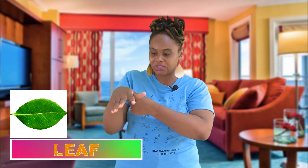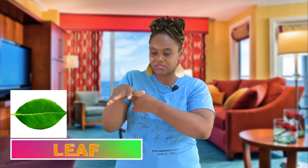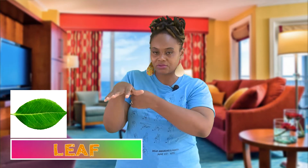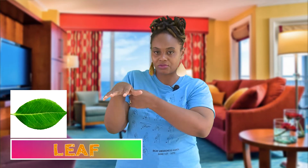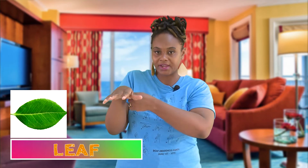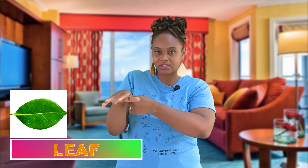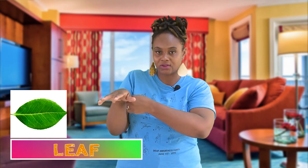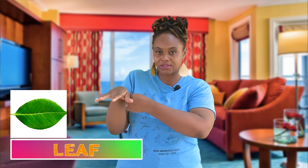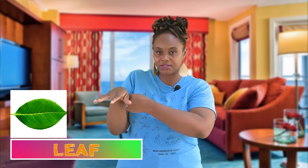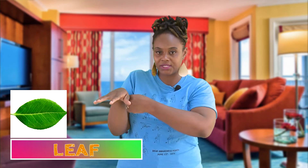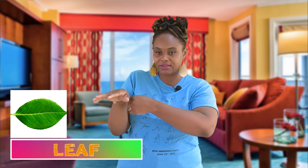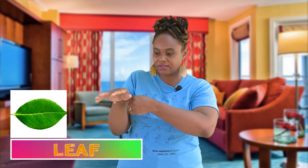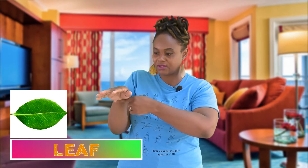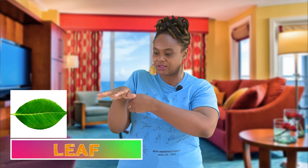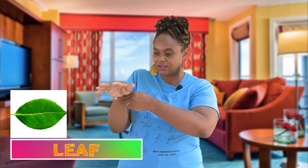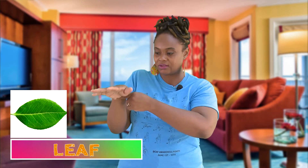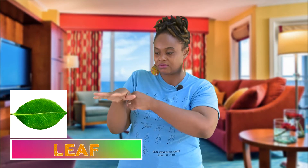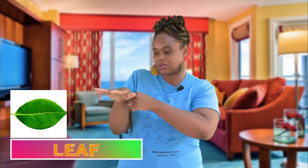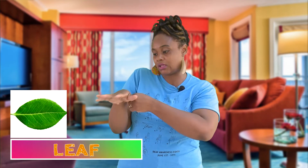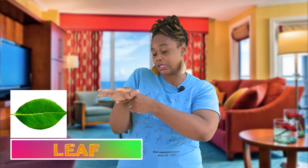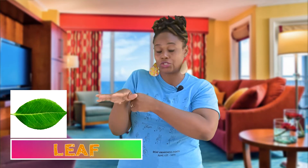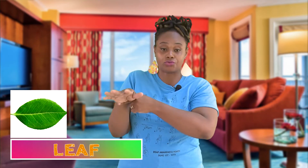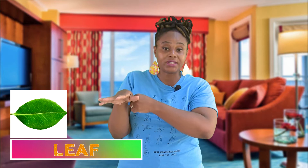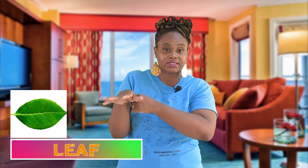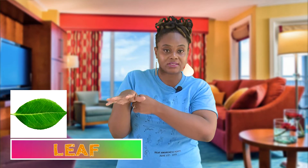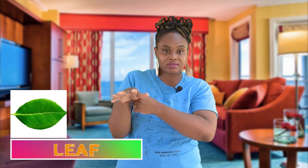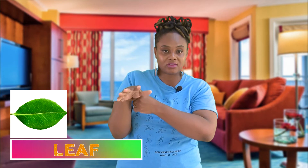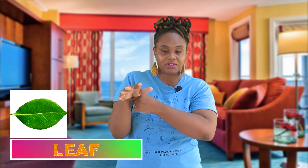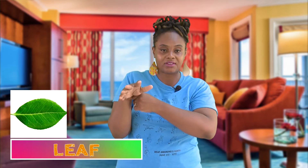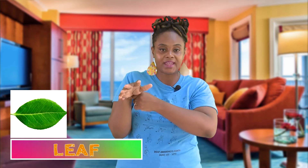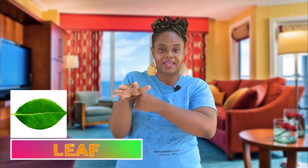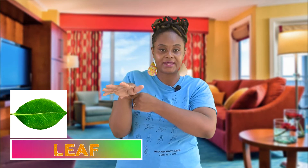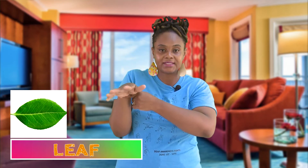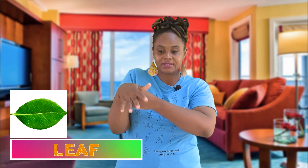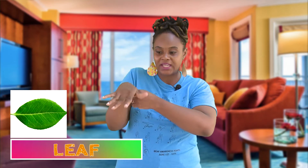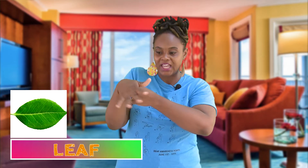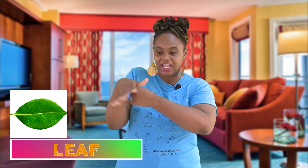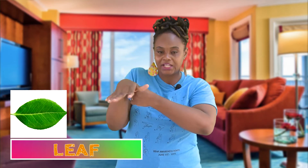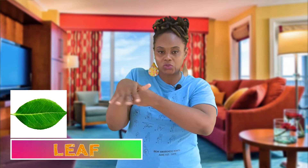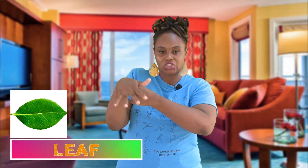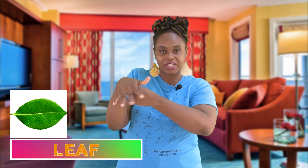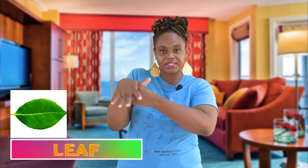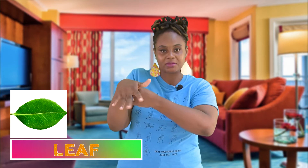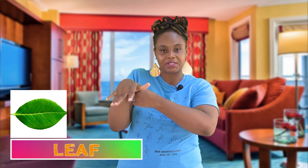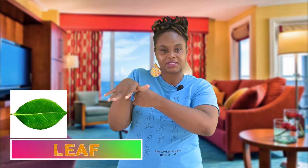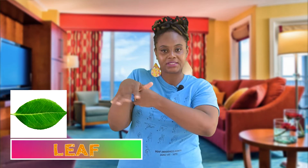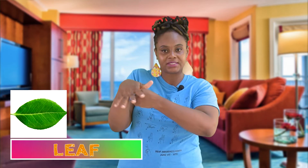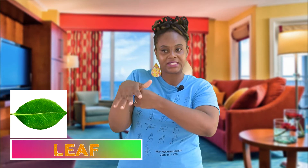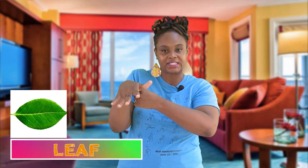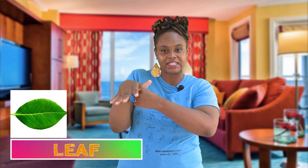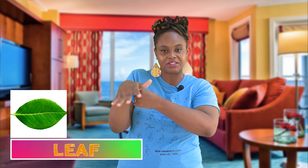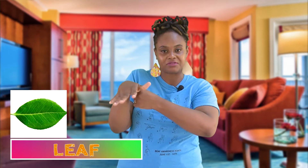put it right underneath, like at your wrist of the other hand, and you shake it a bit.